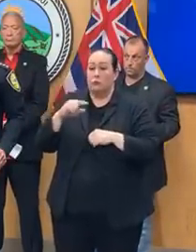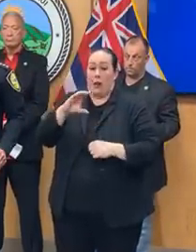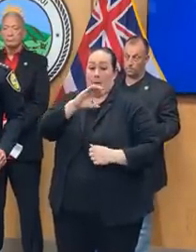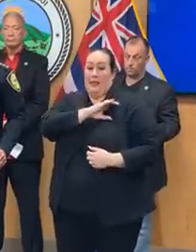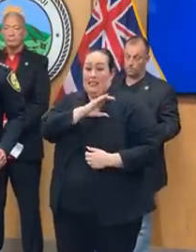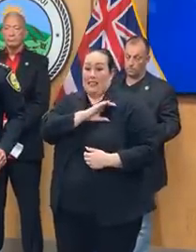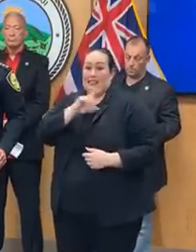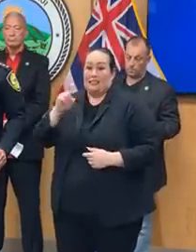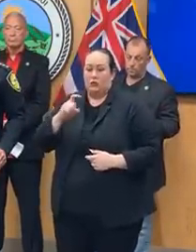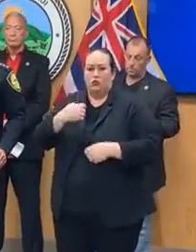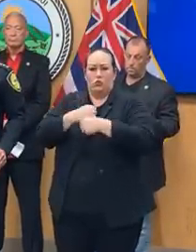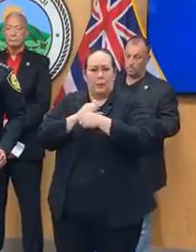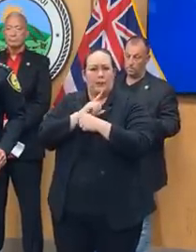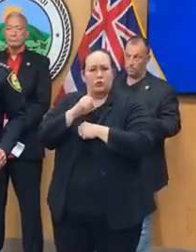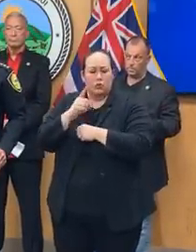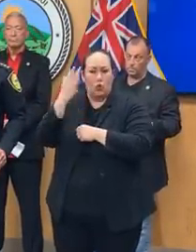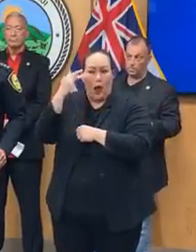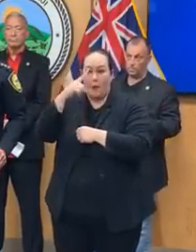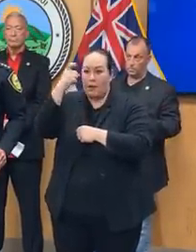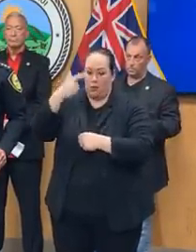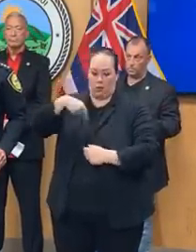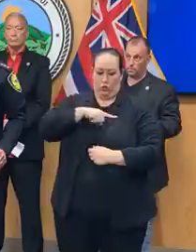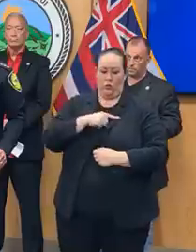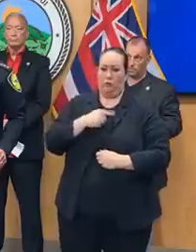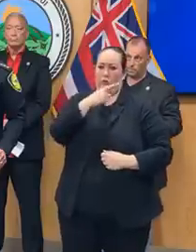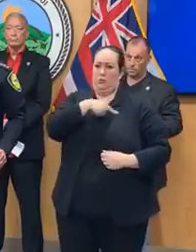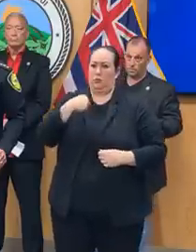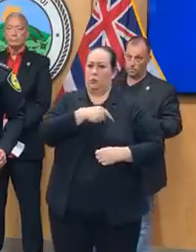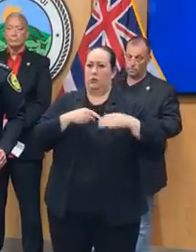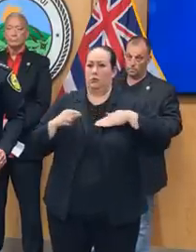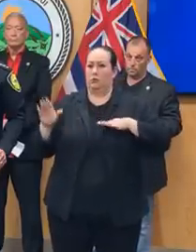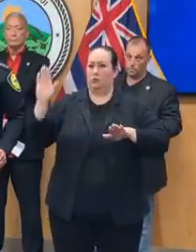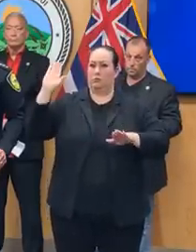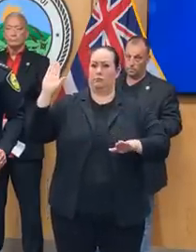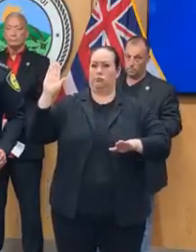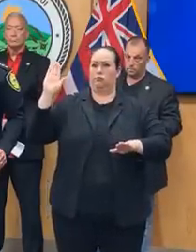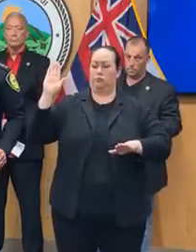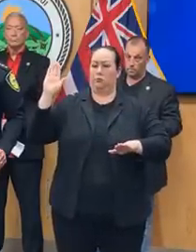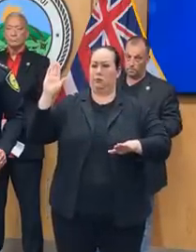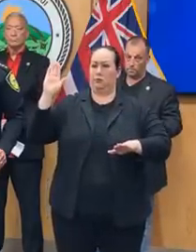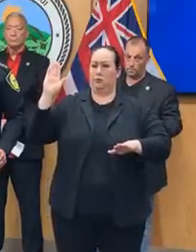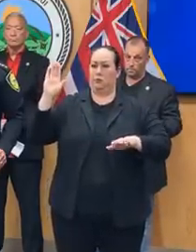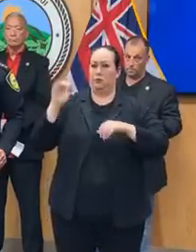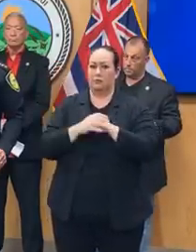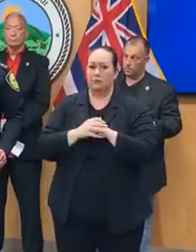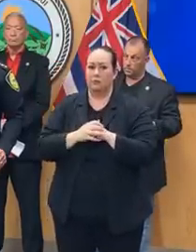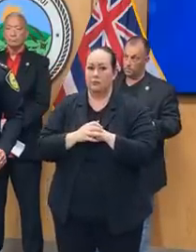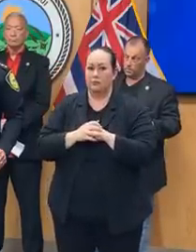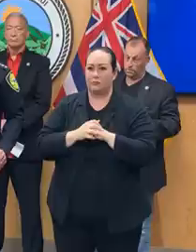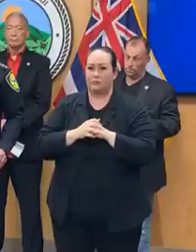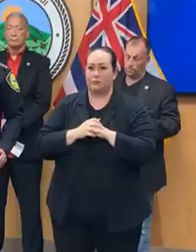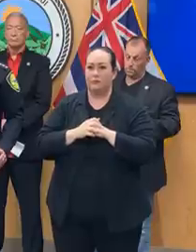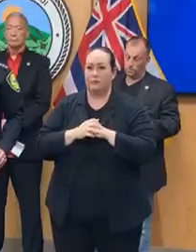to uphold the Constitution of the United States and the Constitution of the State of Nevada. And I understand